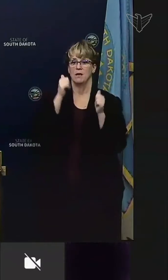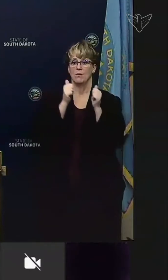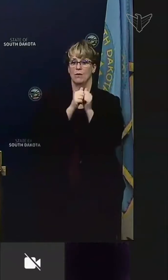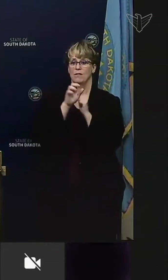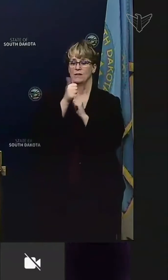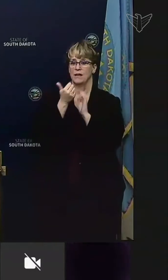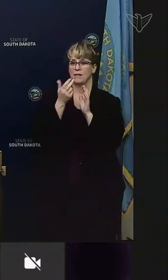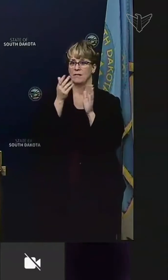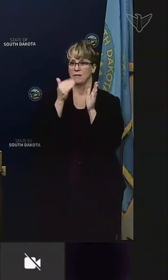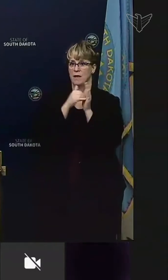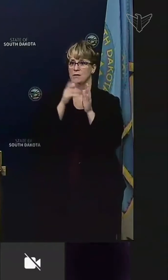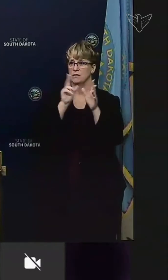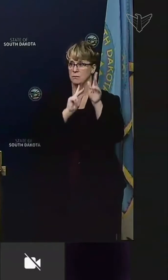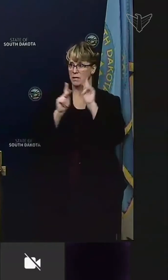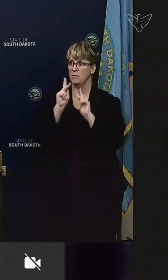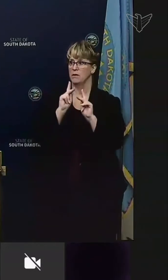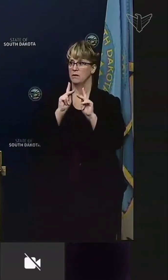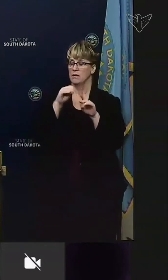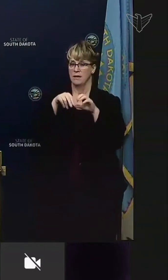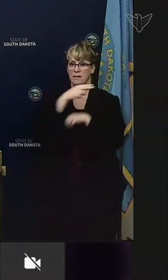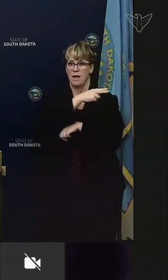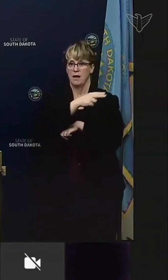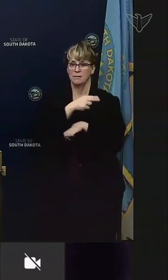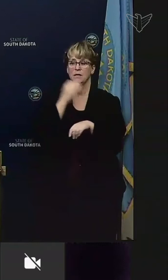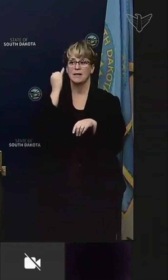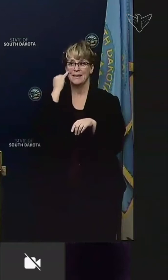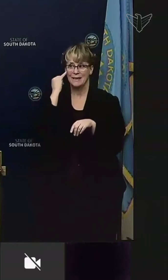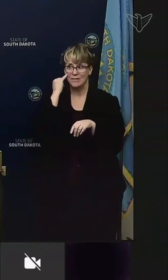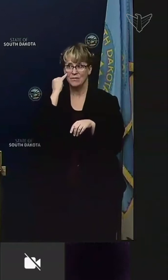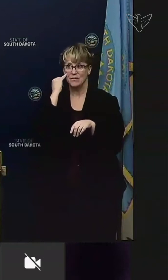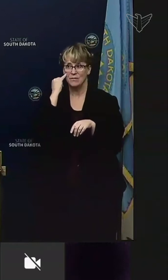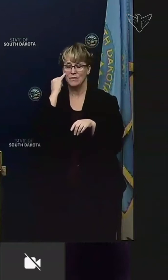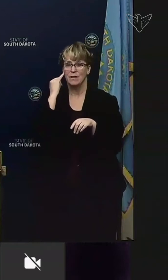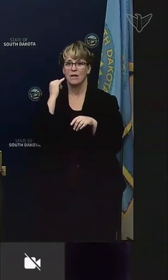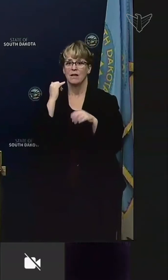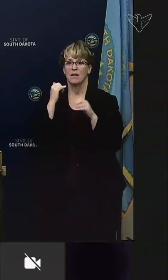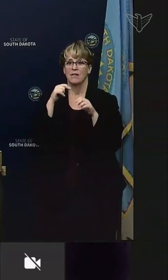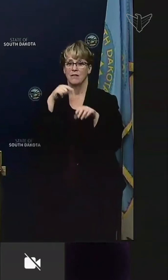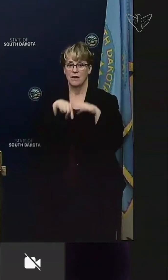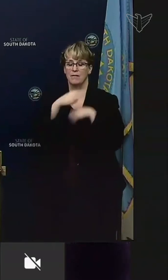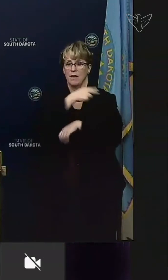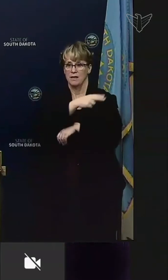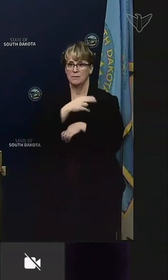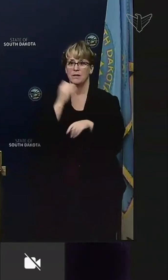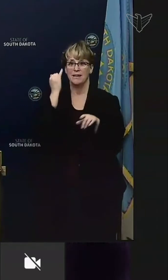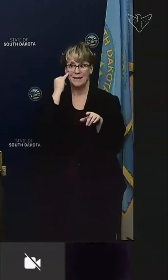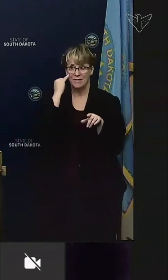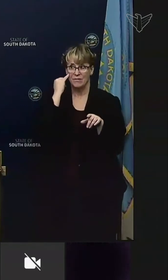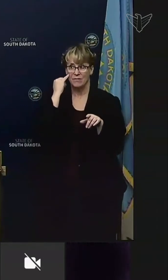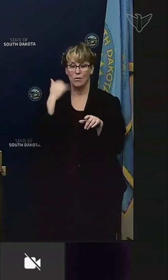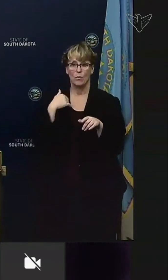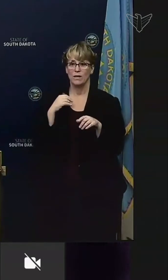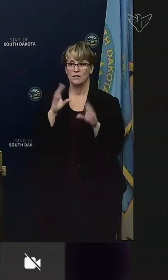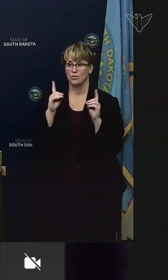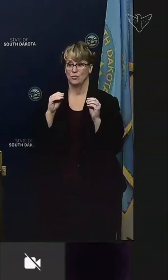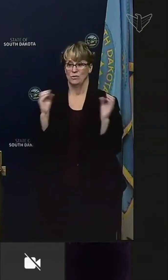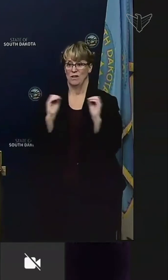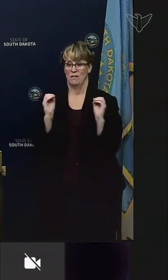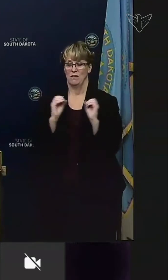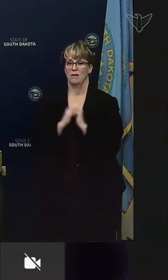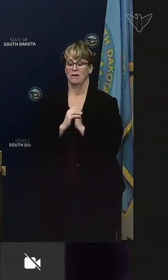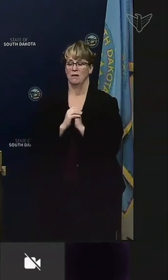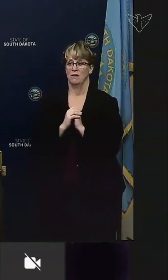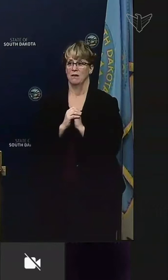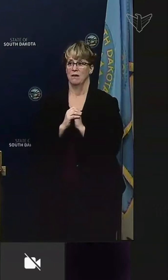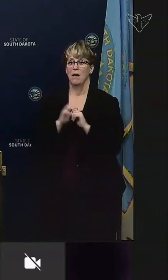in the hospital about a week from now that would have been infected with the virus and needed health care had we done nothing. We did